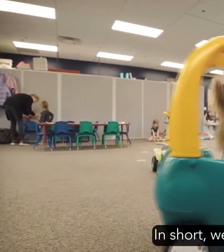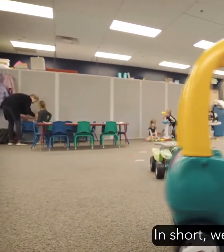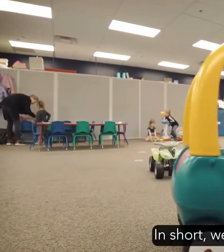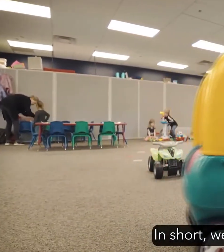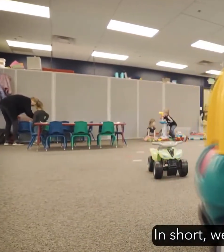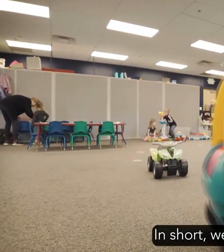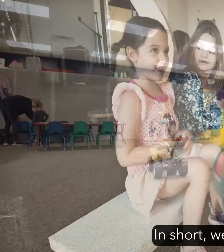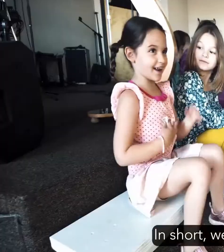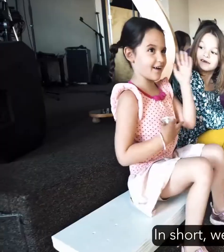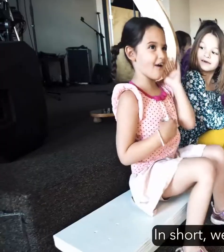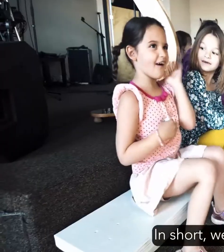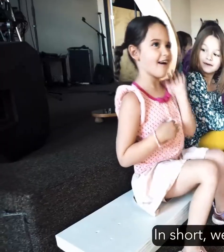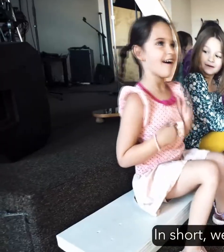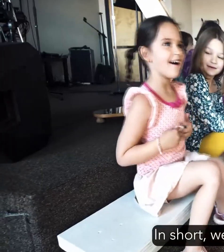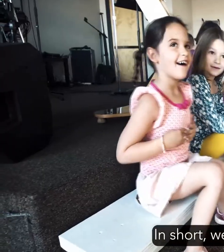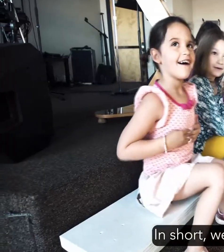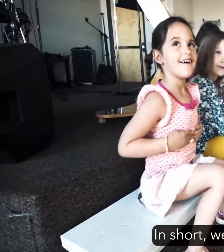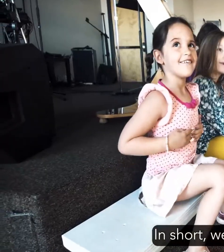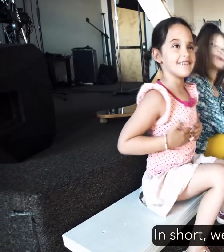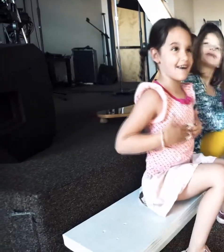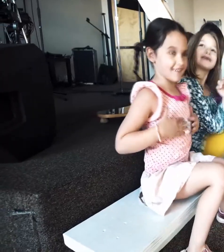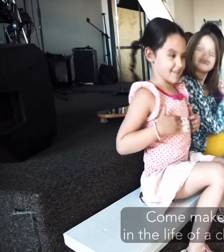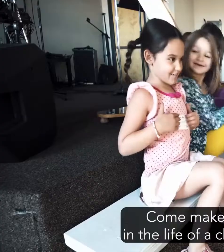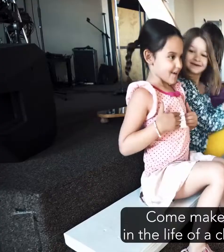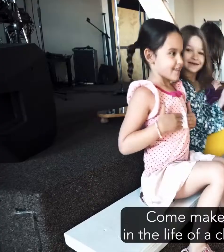In short, we need you.